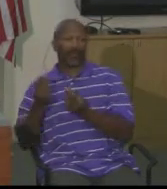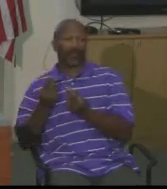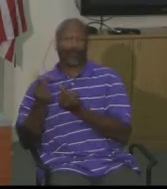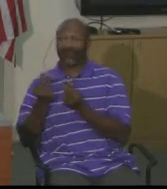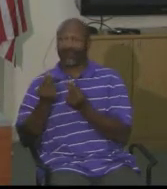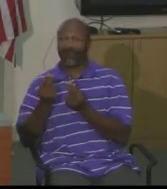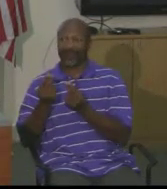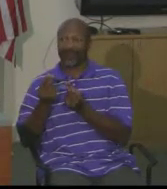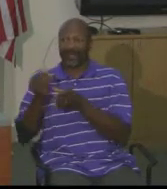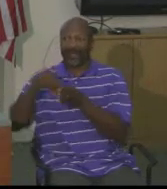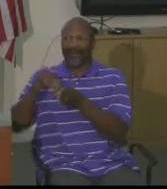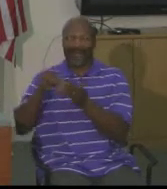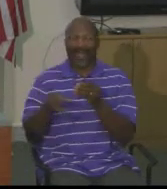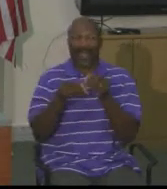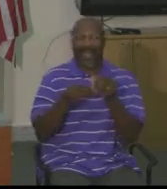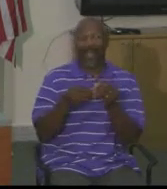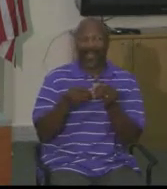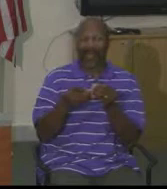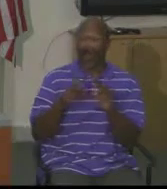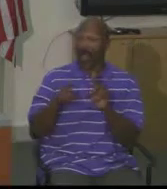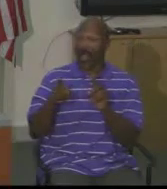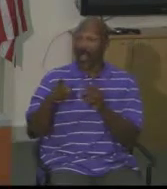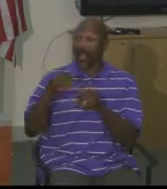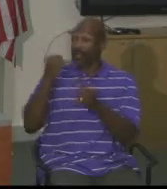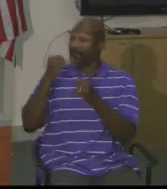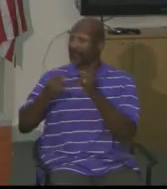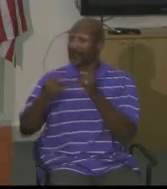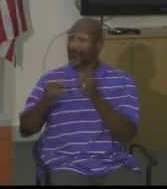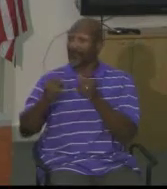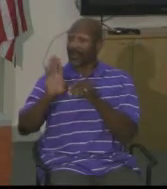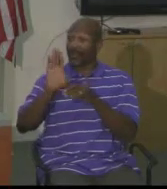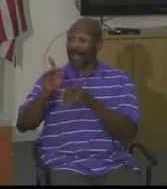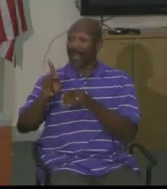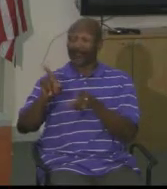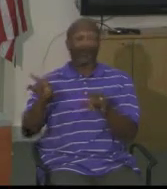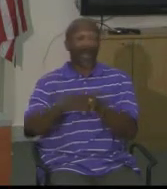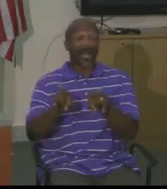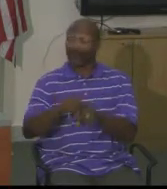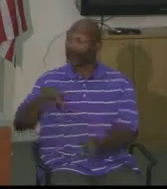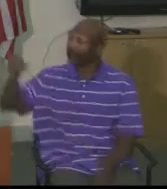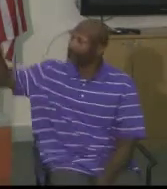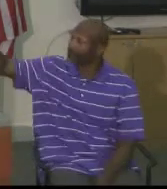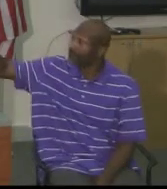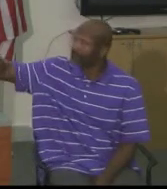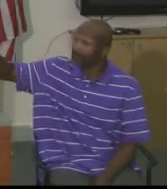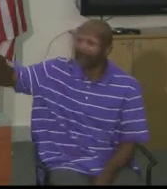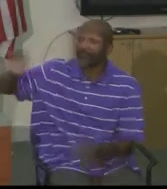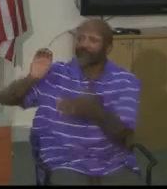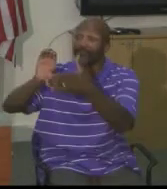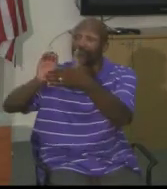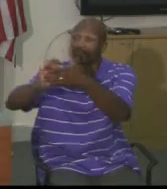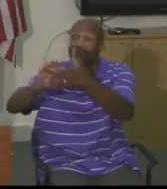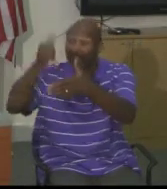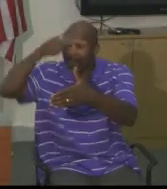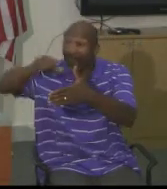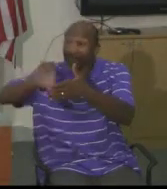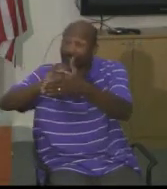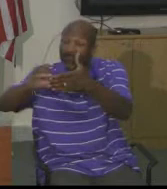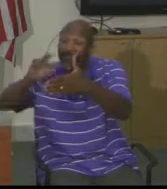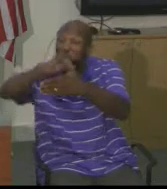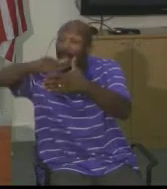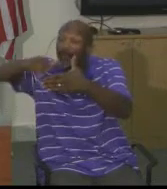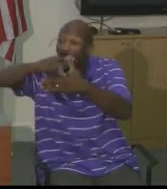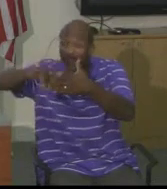put. But the square back panel is exactly the same. And if your case manufacturer